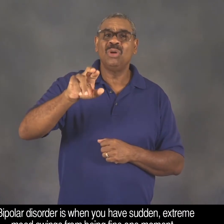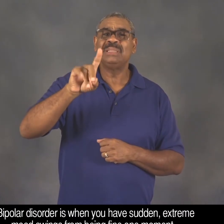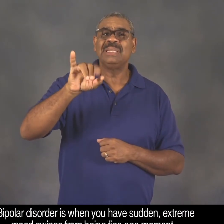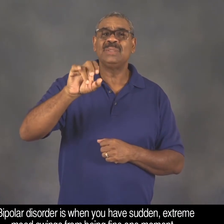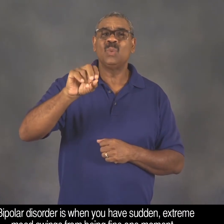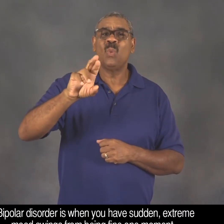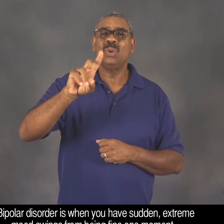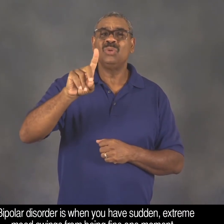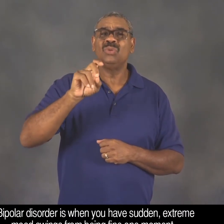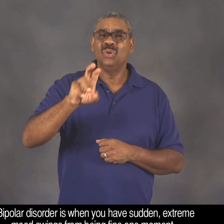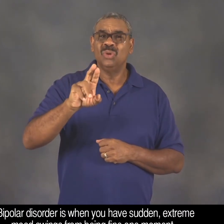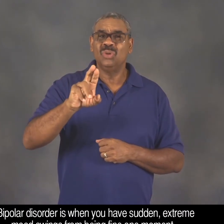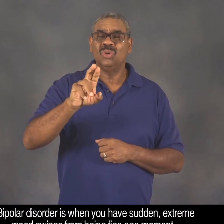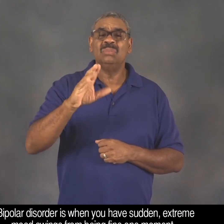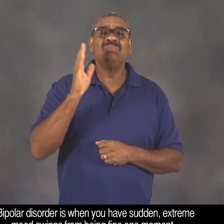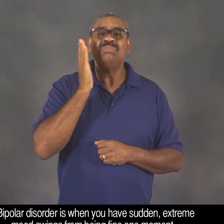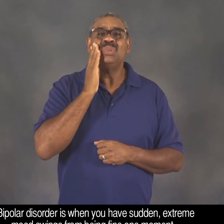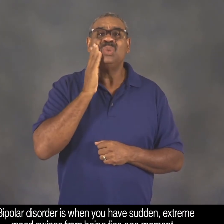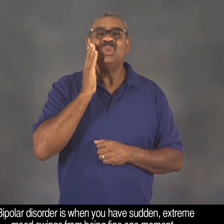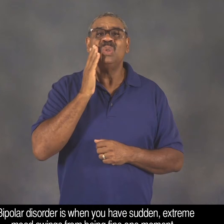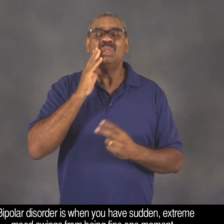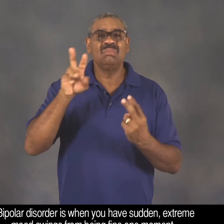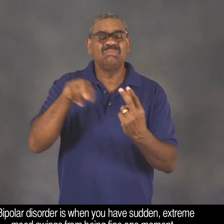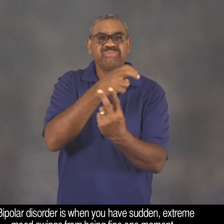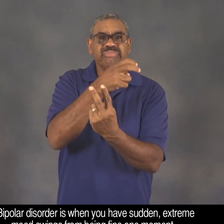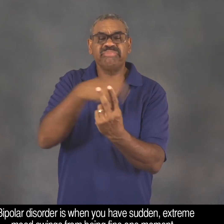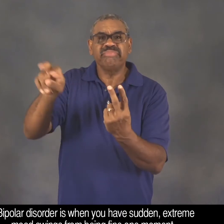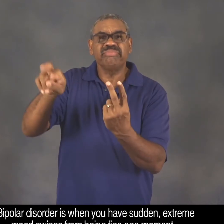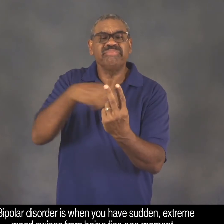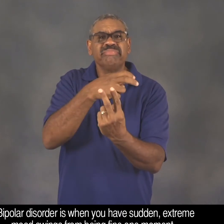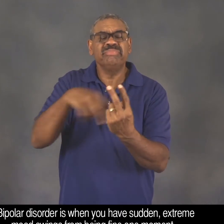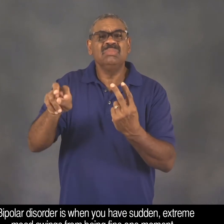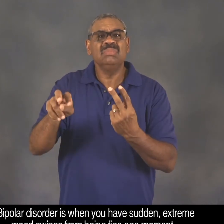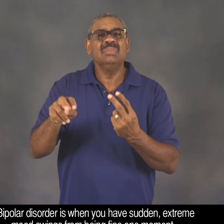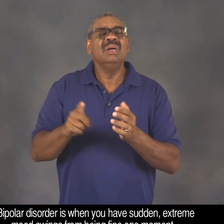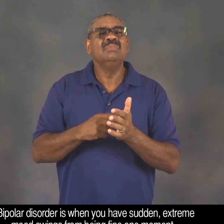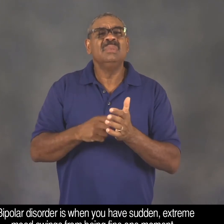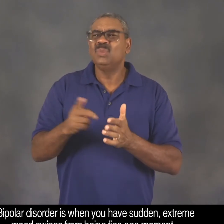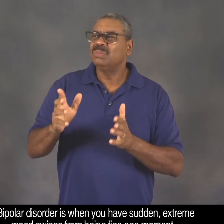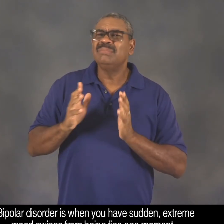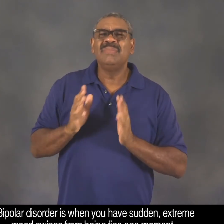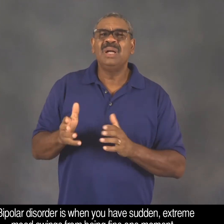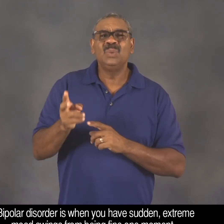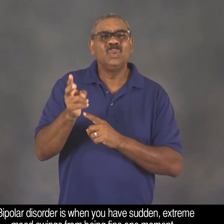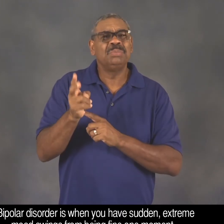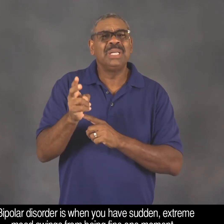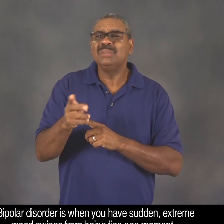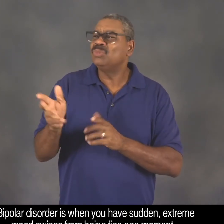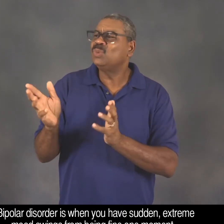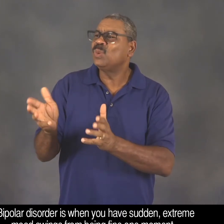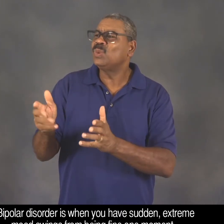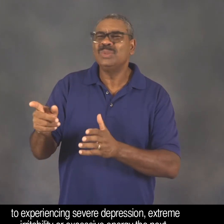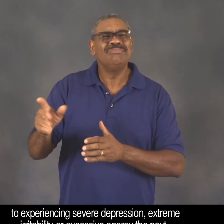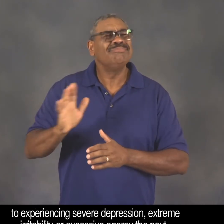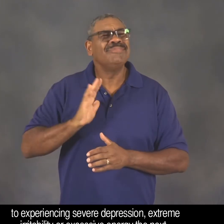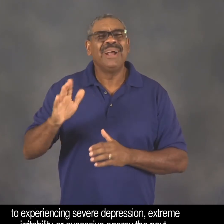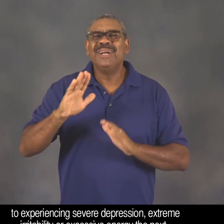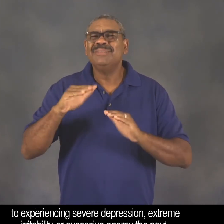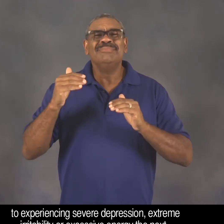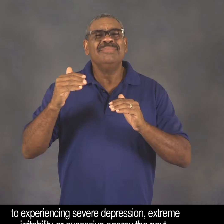Bipolar disorder is when you have sudden, extreme mood swings from being fine one